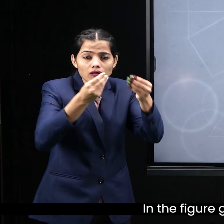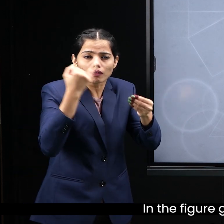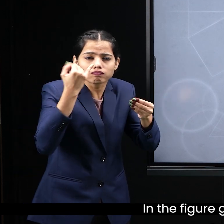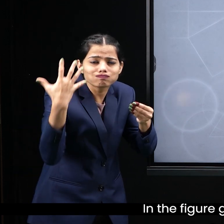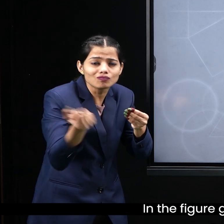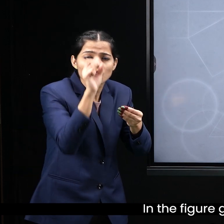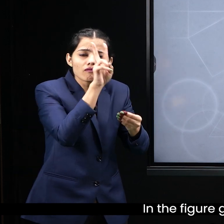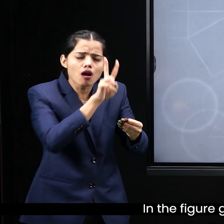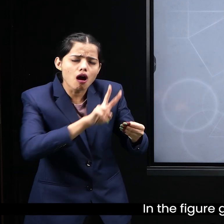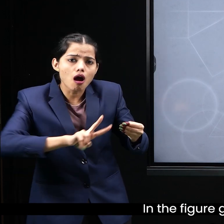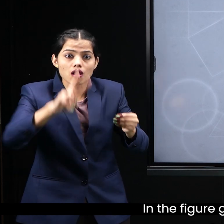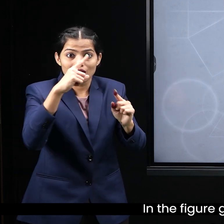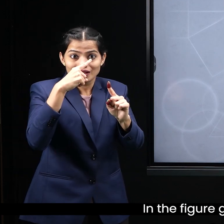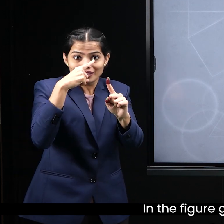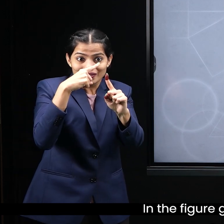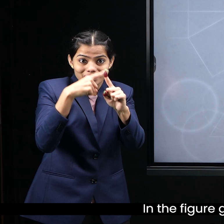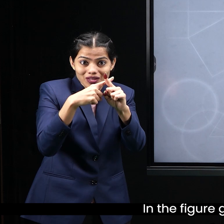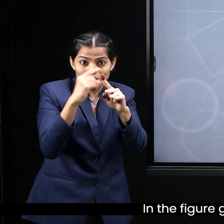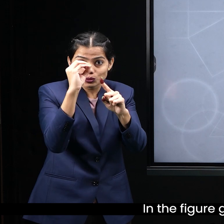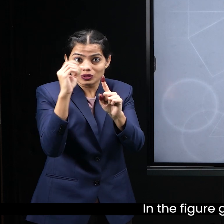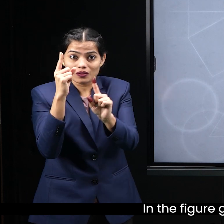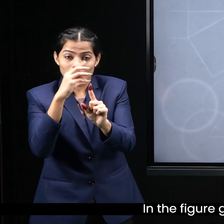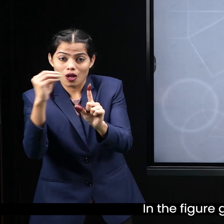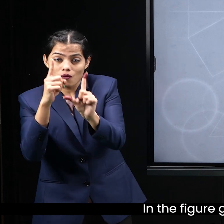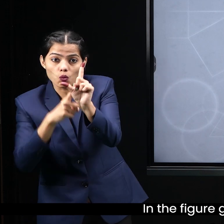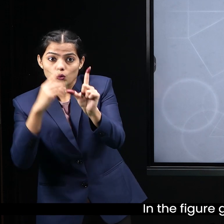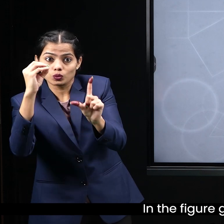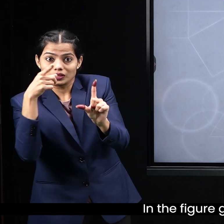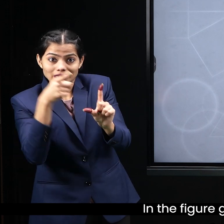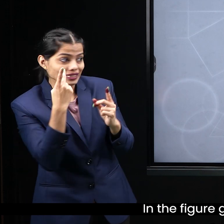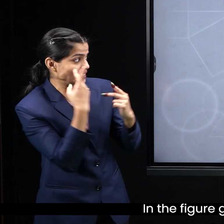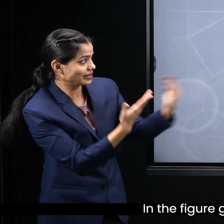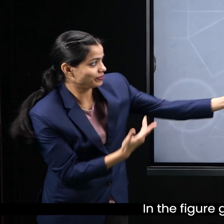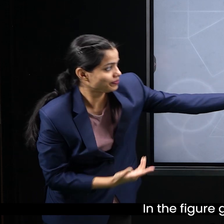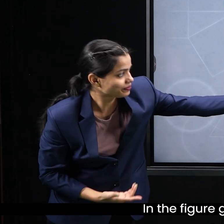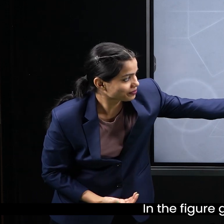given, find the value of x degrees and y degrees.